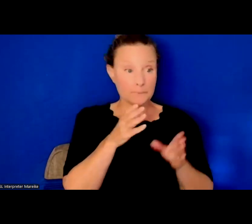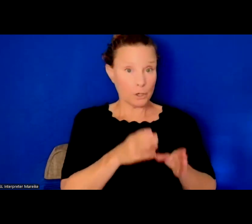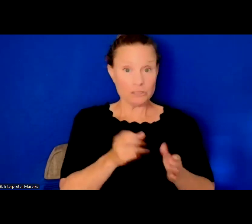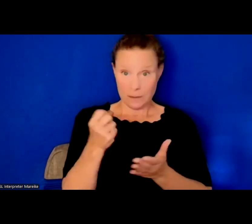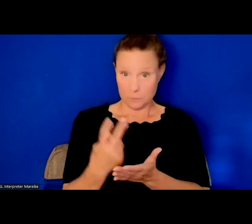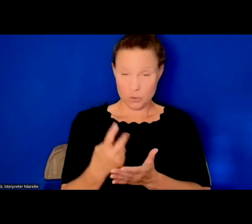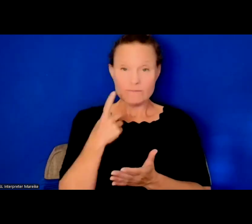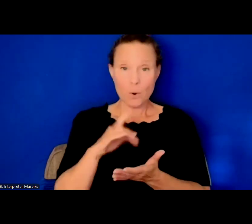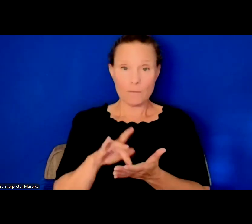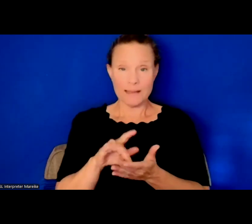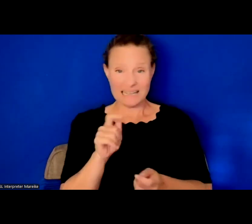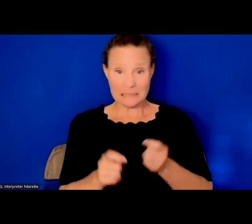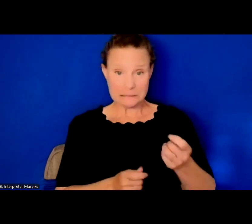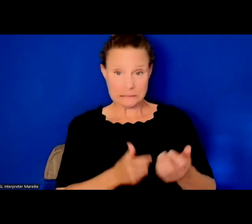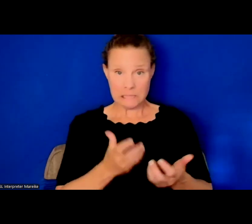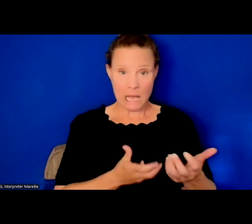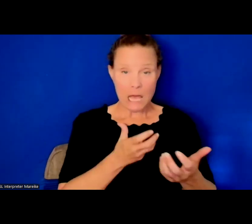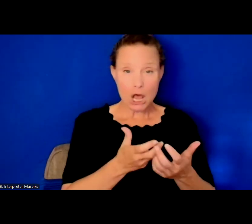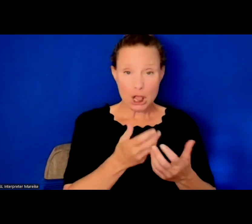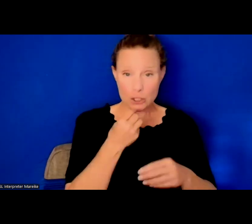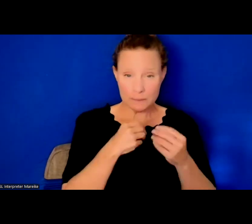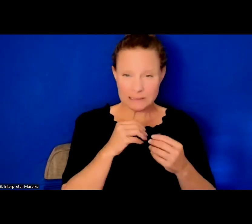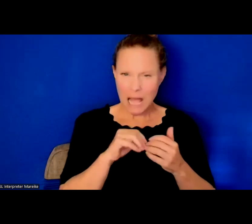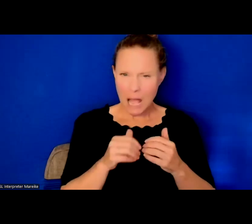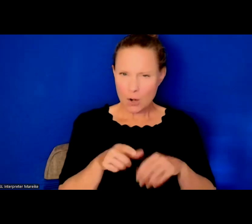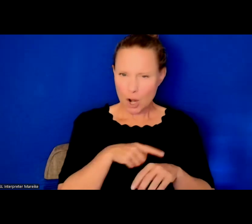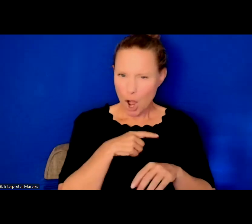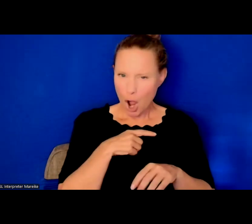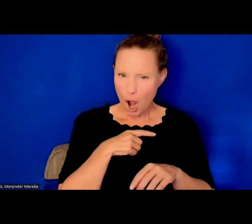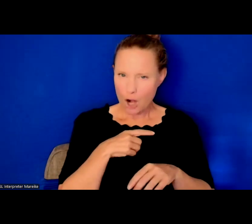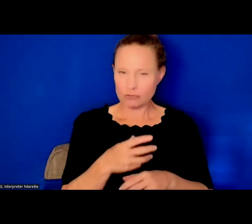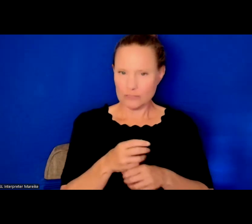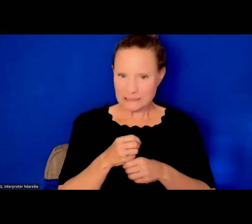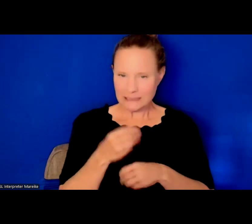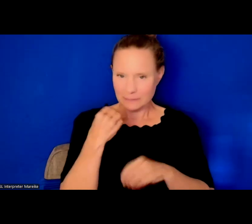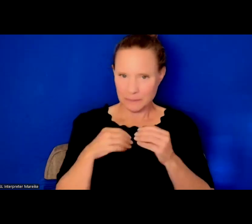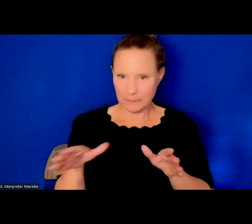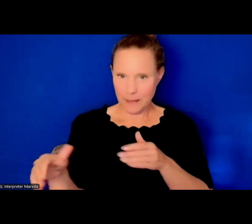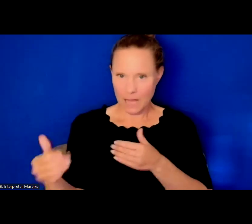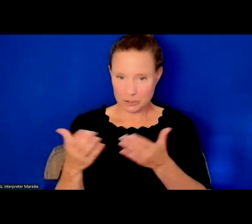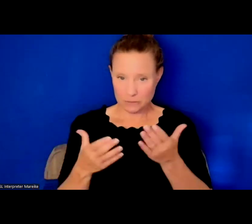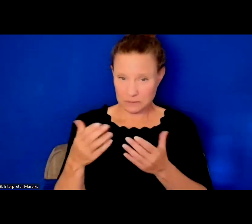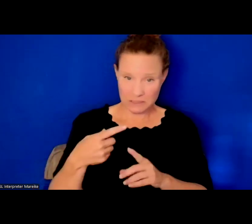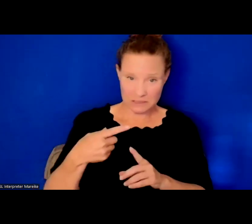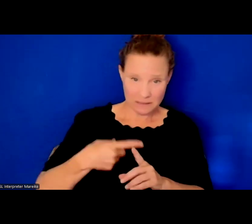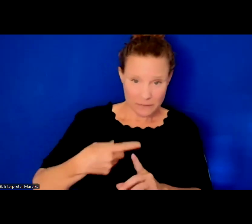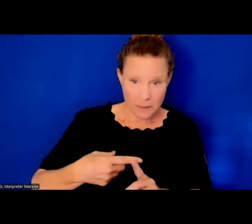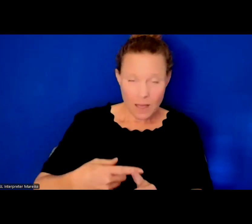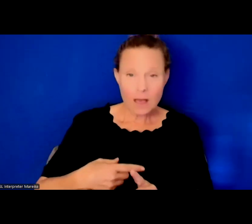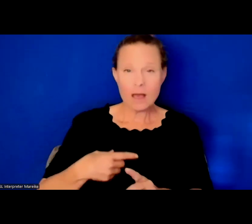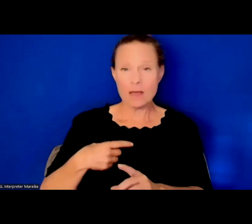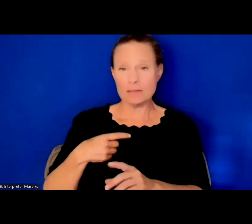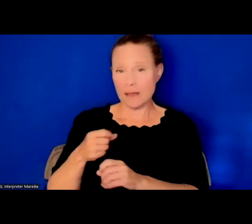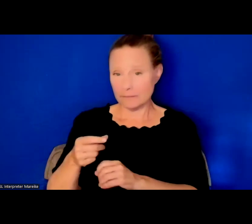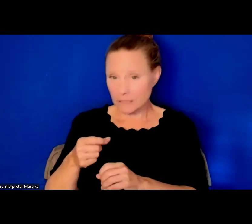medically tailored meals, how long do they receive those meal box services for? Is it a monthly? Is it a yearly